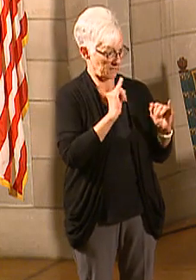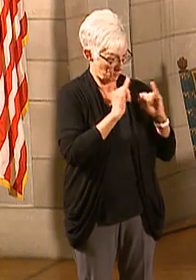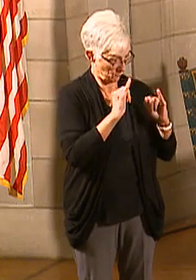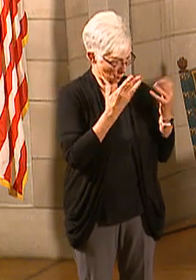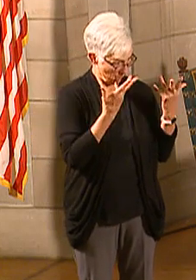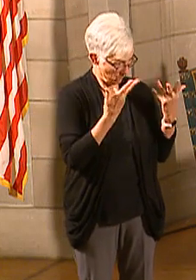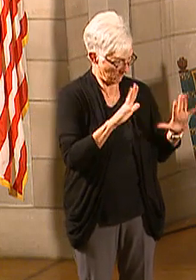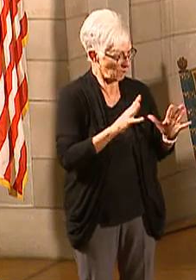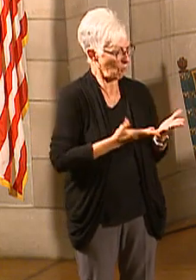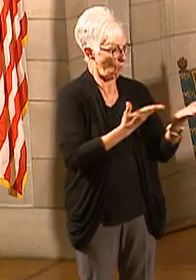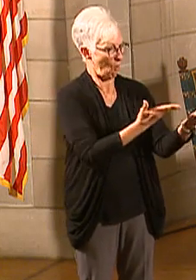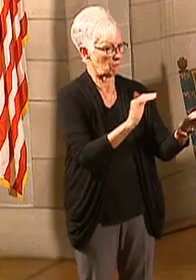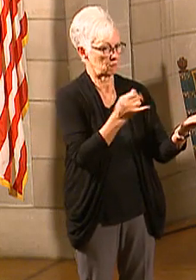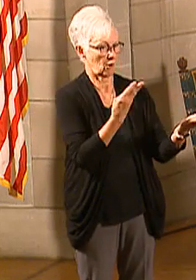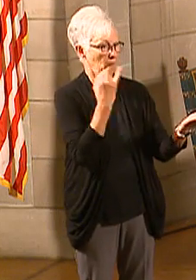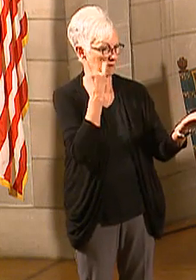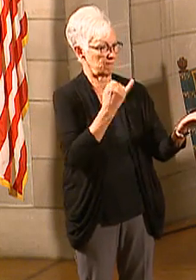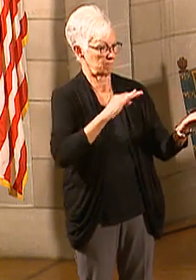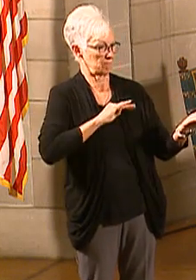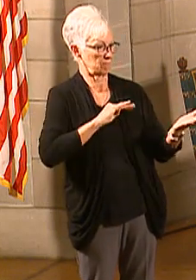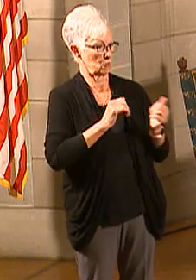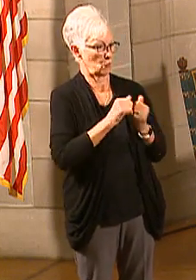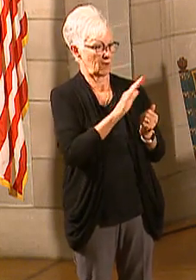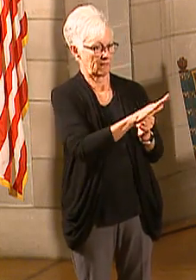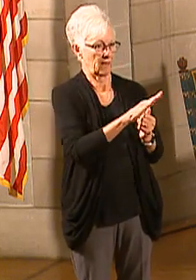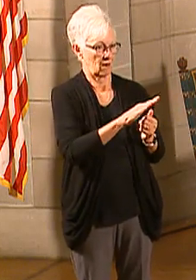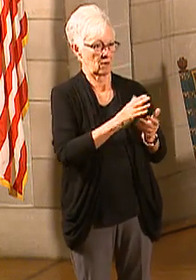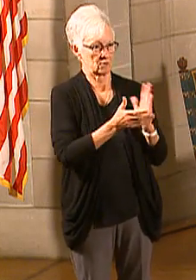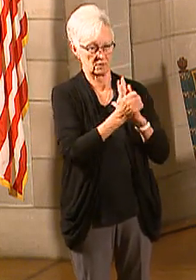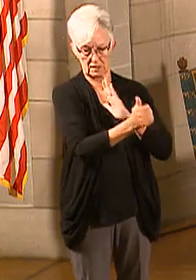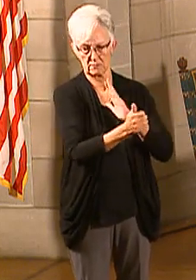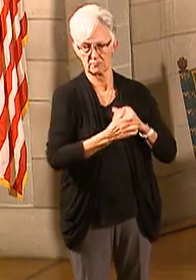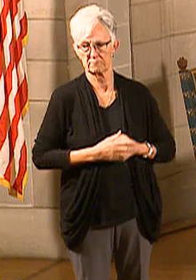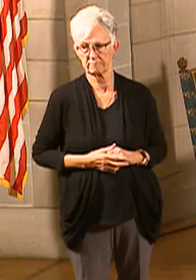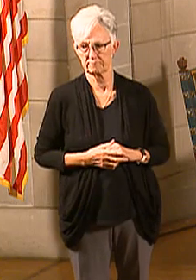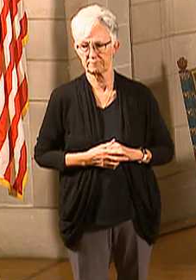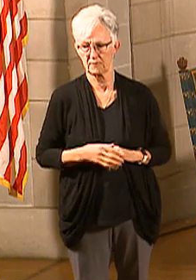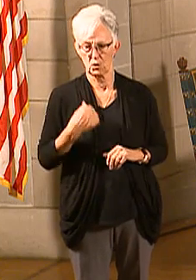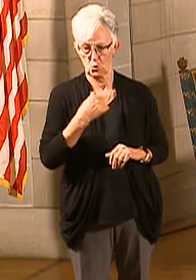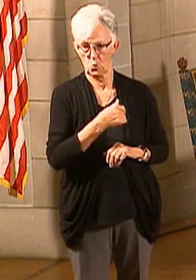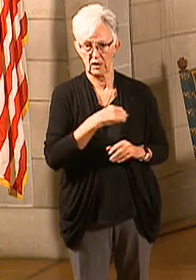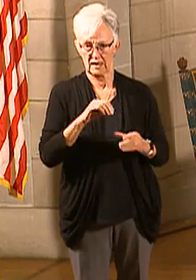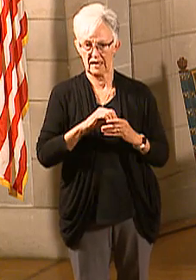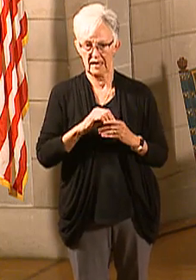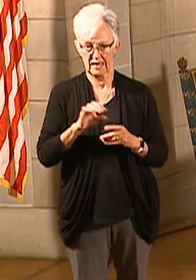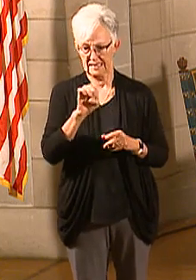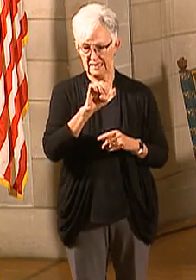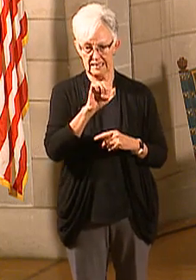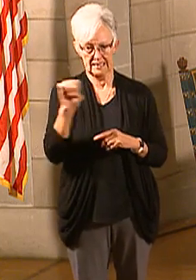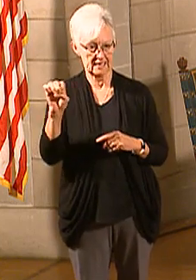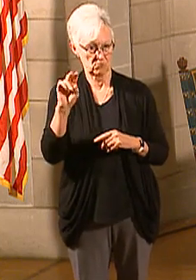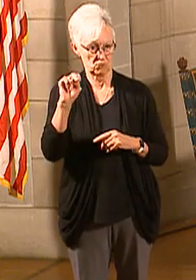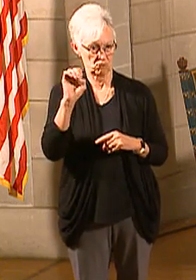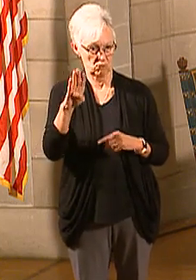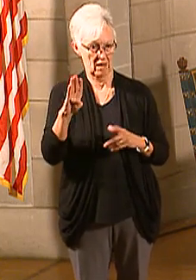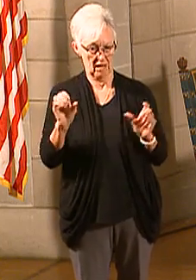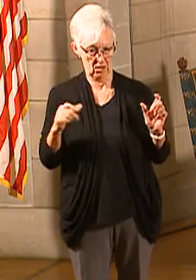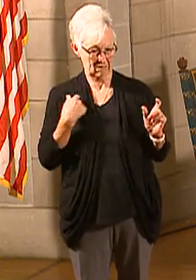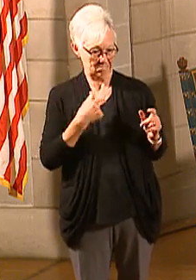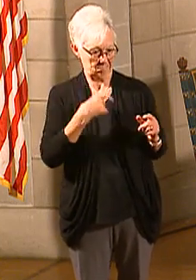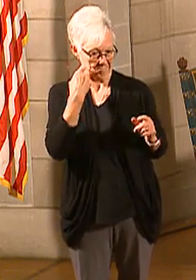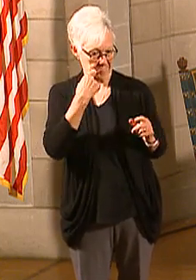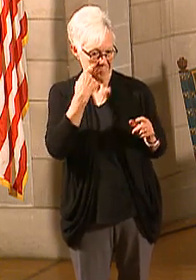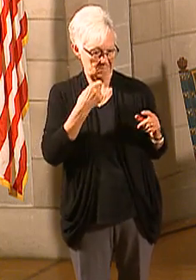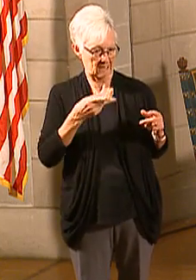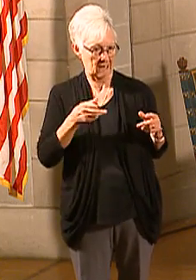have shown great success, especially in the Eastern Service area, where we have been able to hire 105 new staff